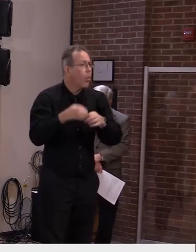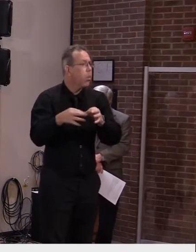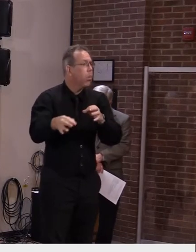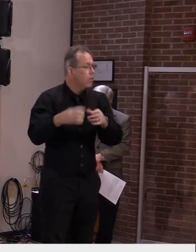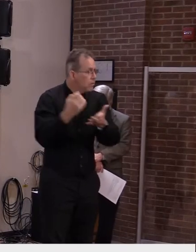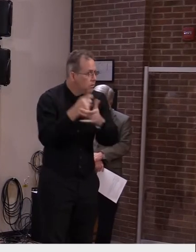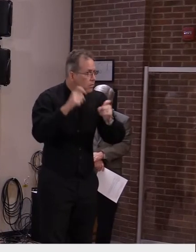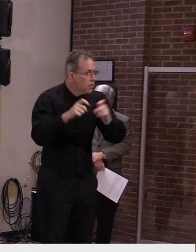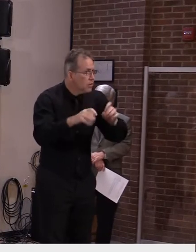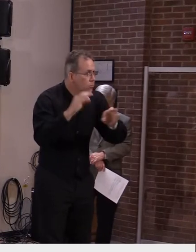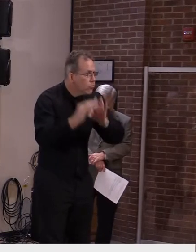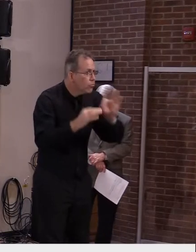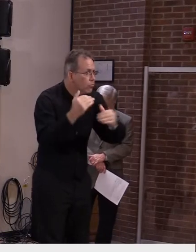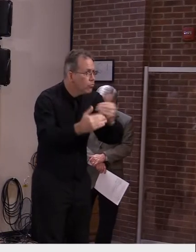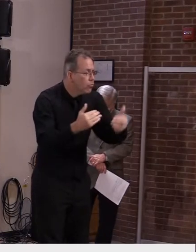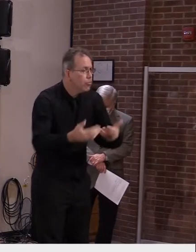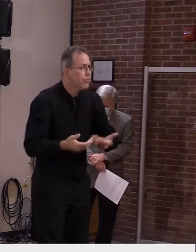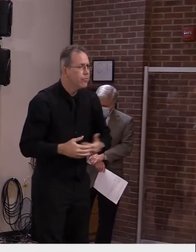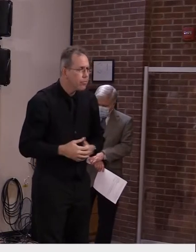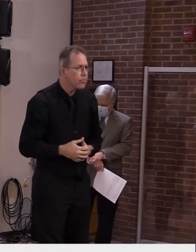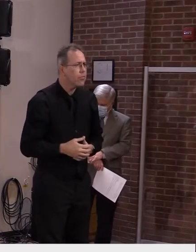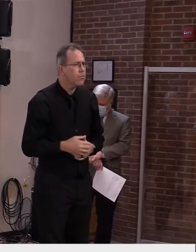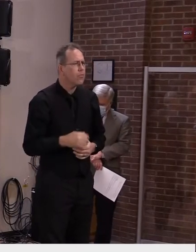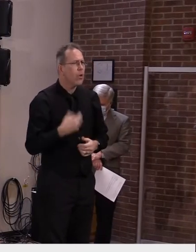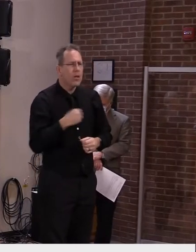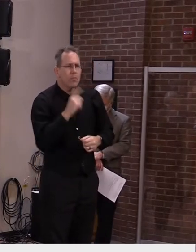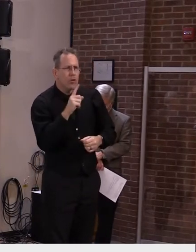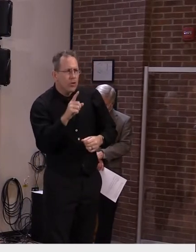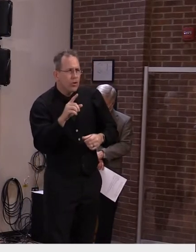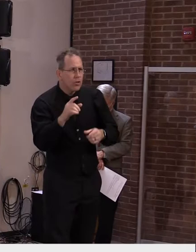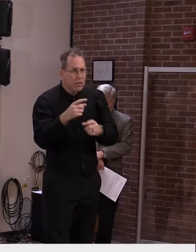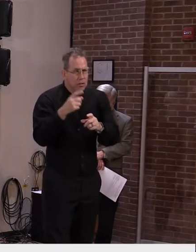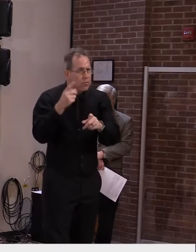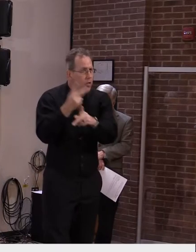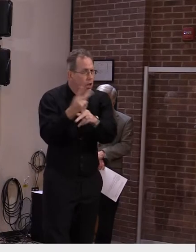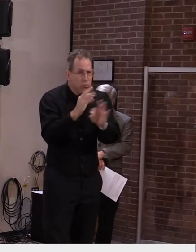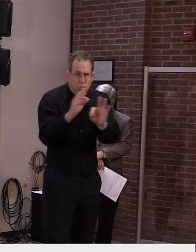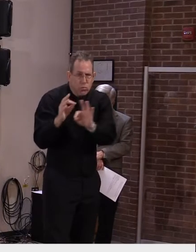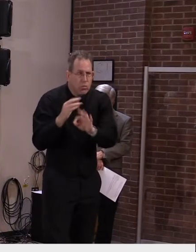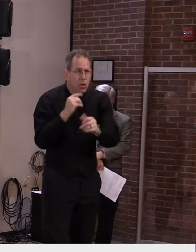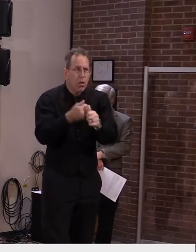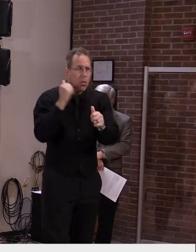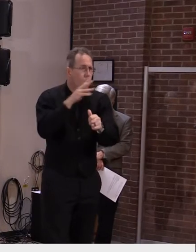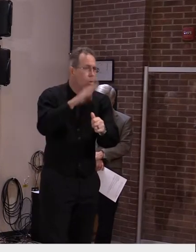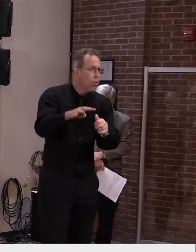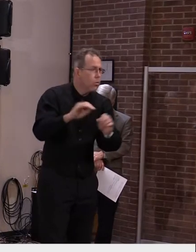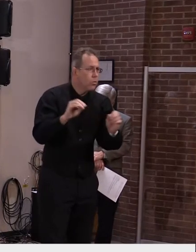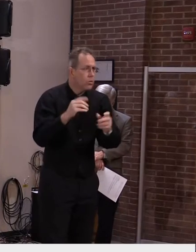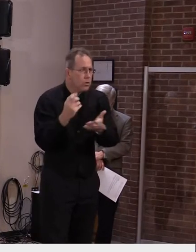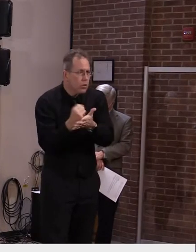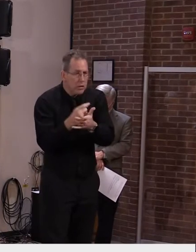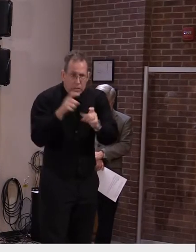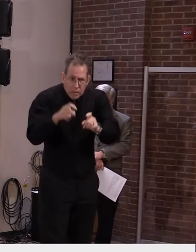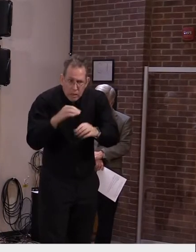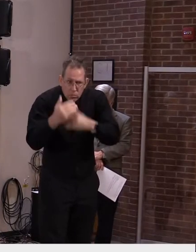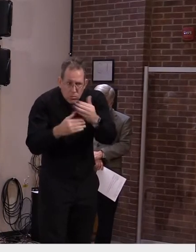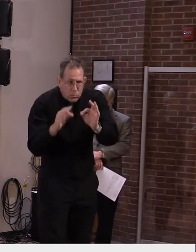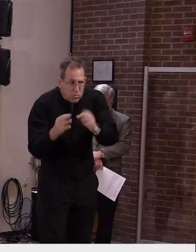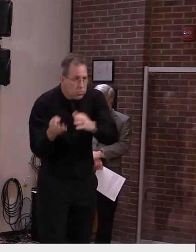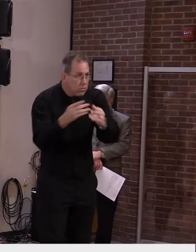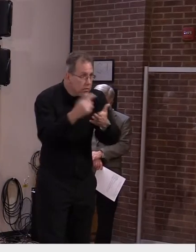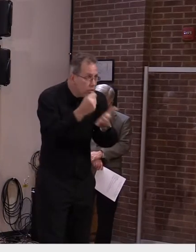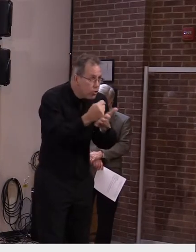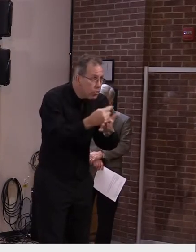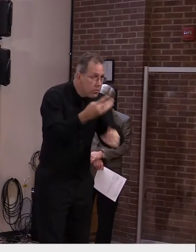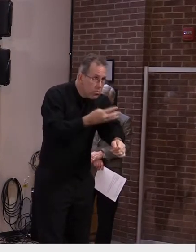gets appropriately tended to, if you will, whether it's getting the test at the right time, having the staff that are needed to care